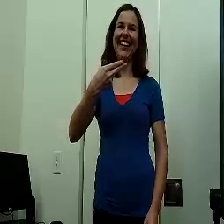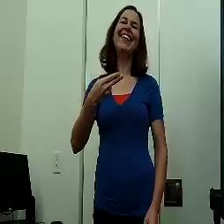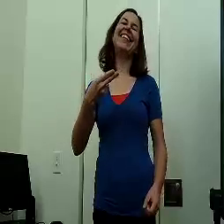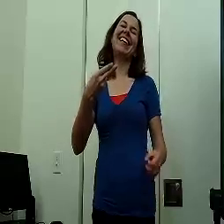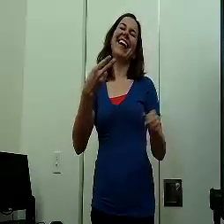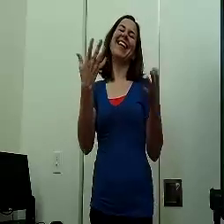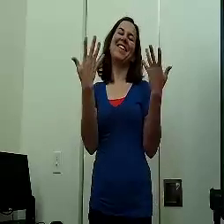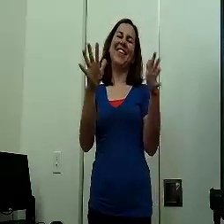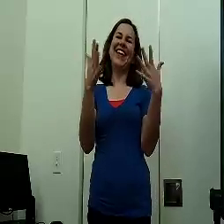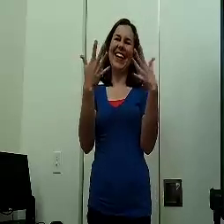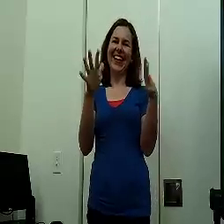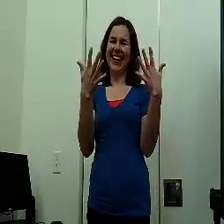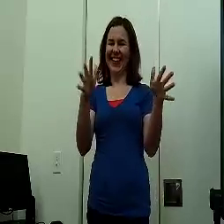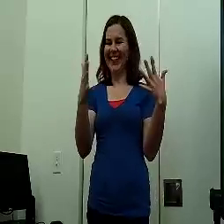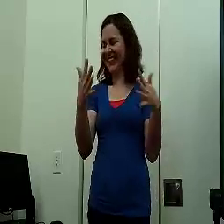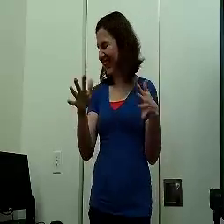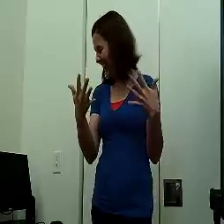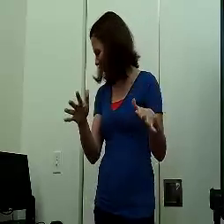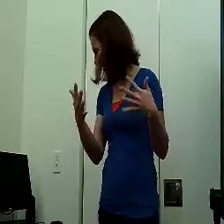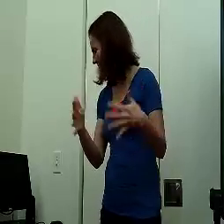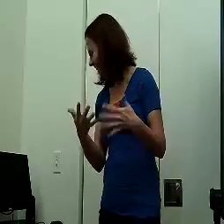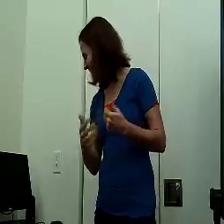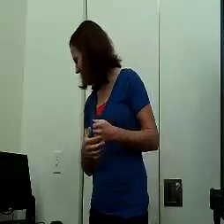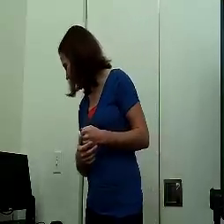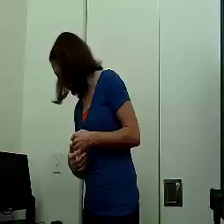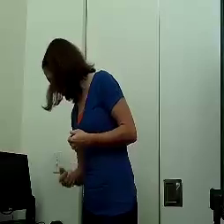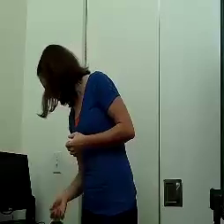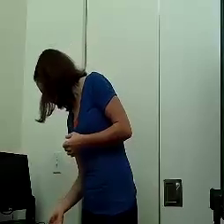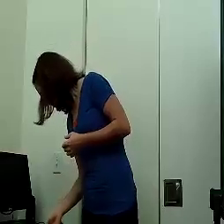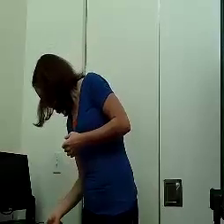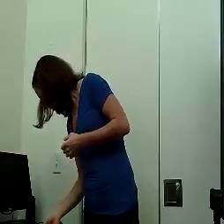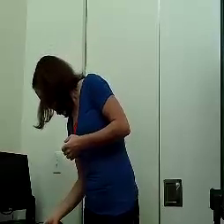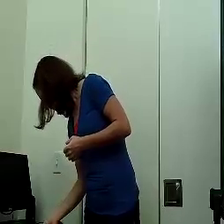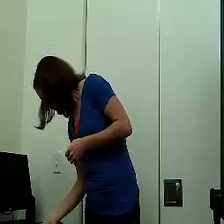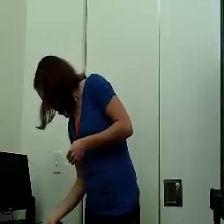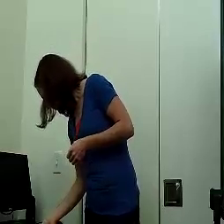There you go. Finish. Good.